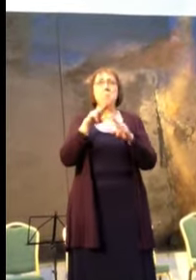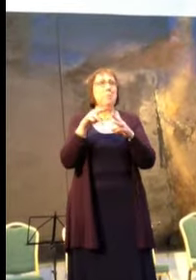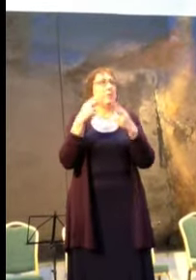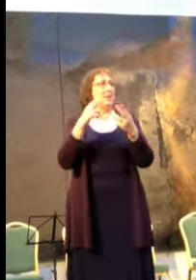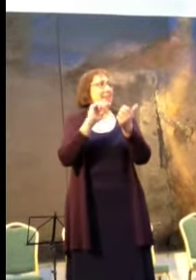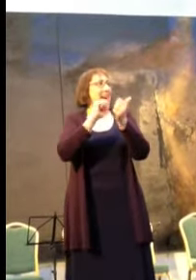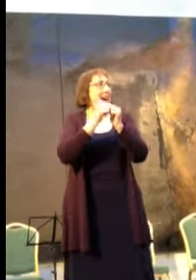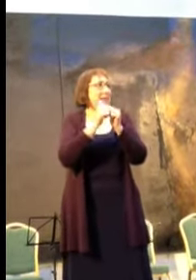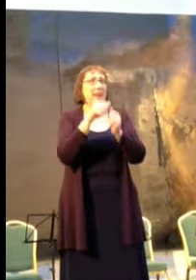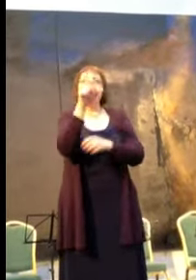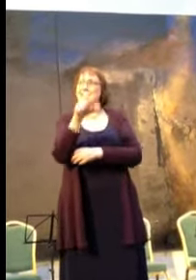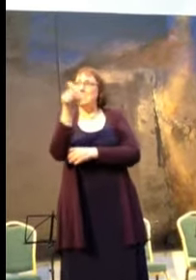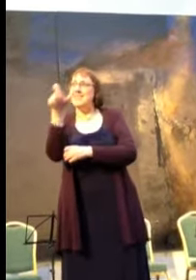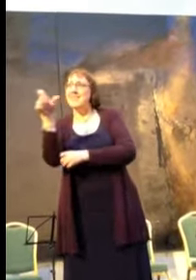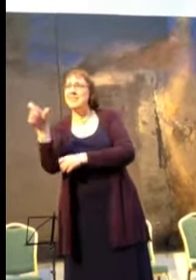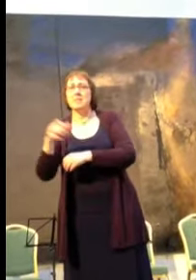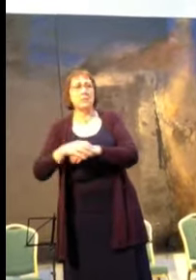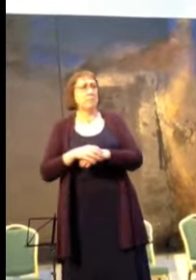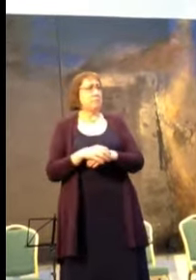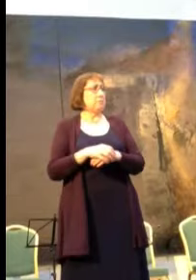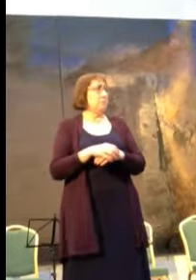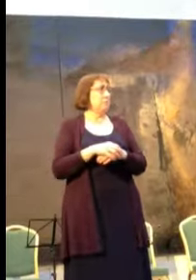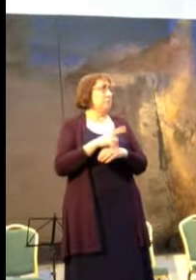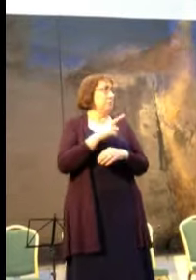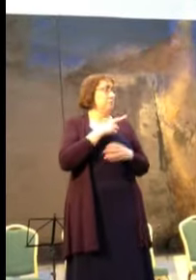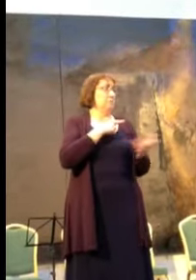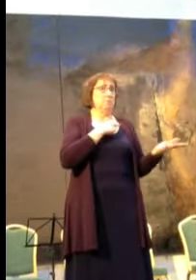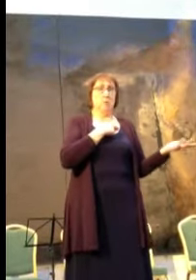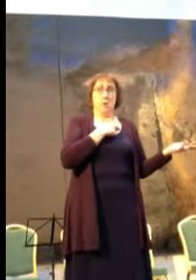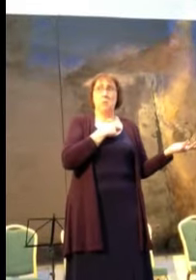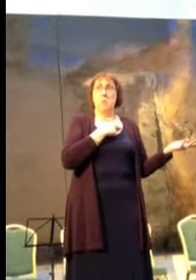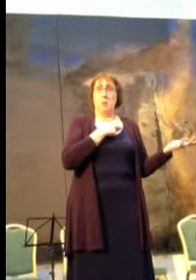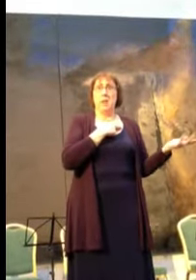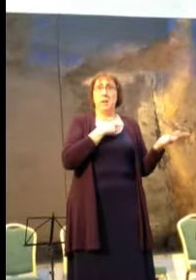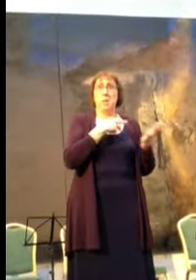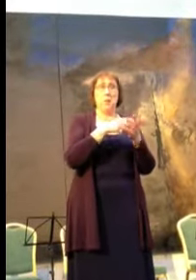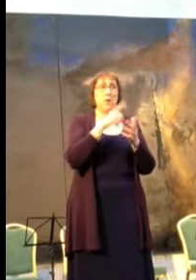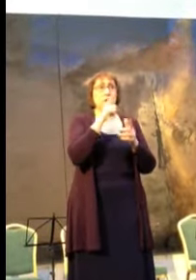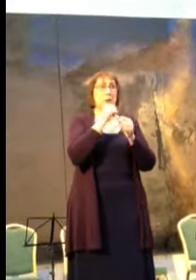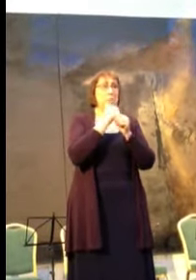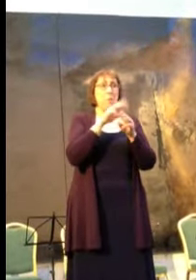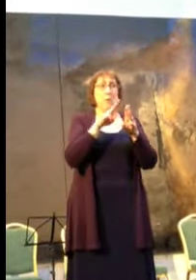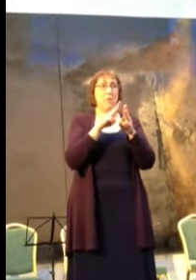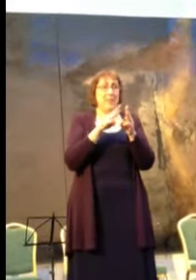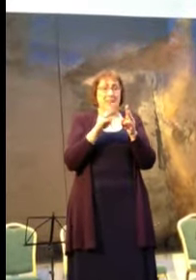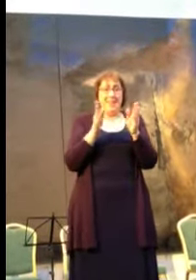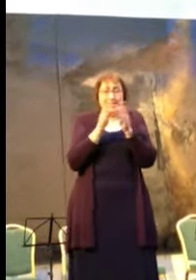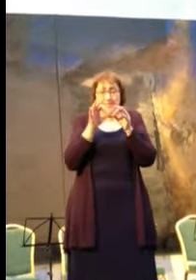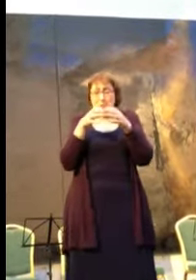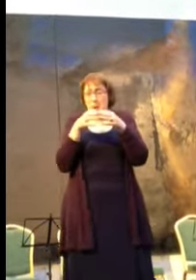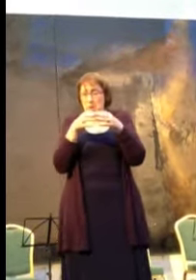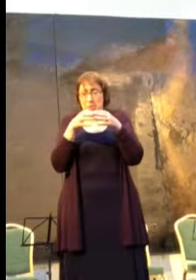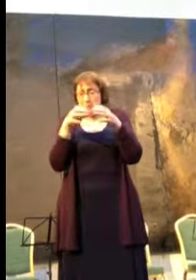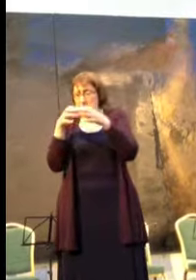citizens. And really, when something that is described as an issue of the margins is neglected,